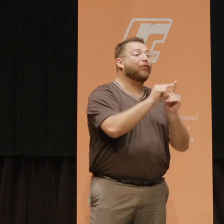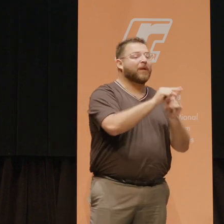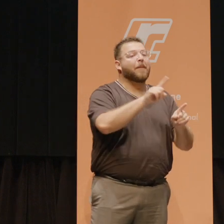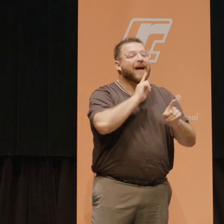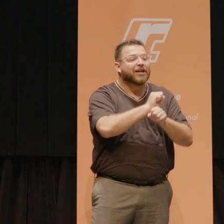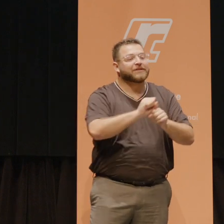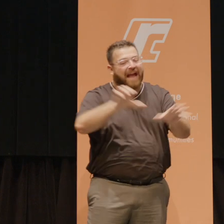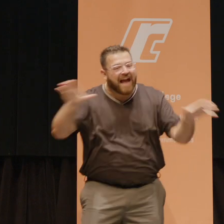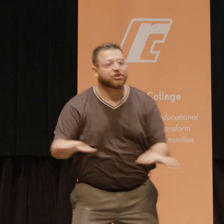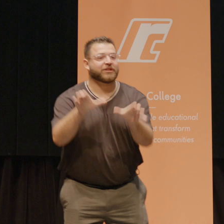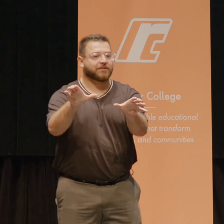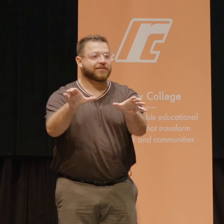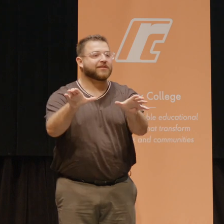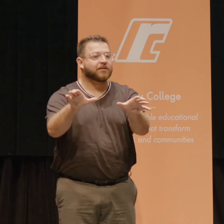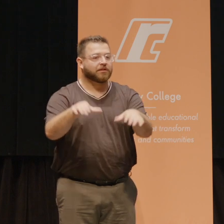actionable.